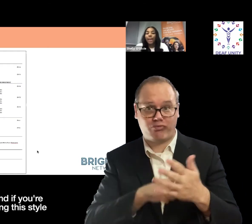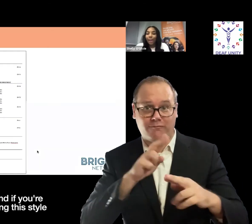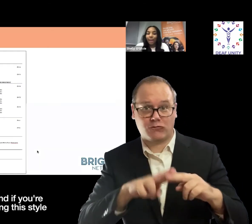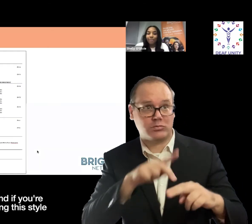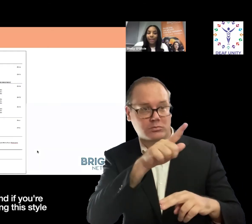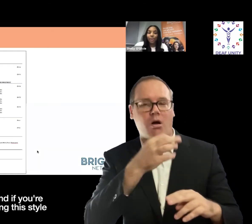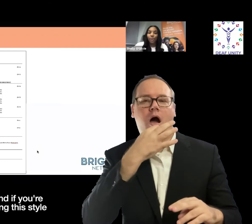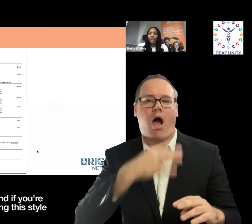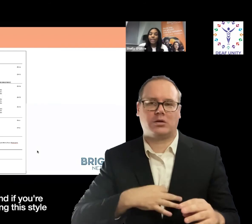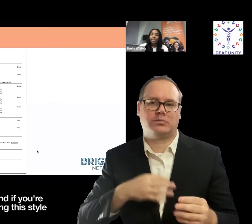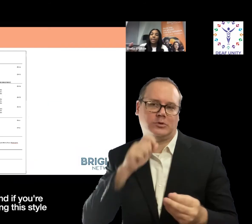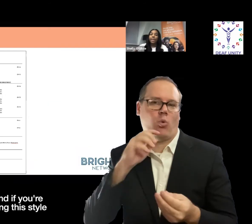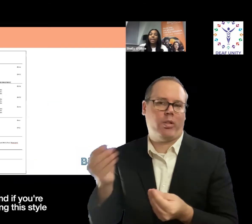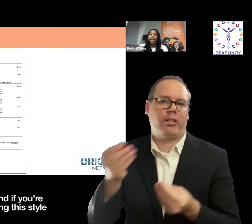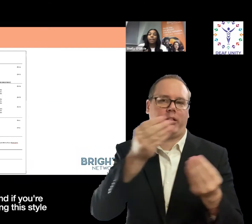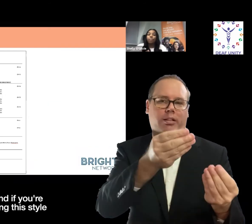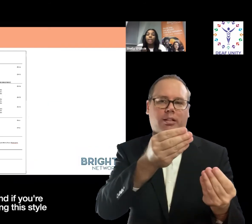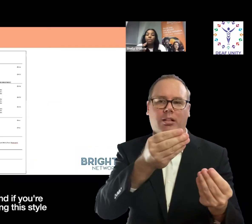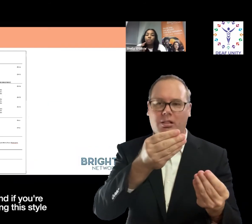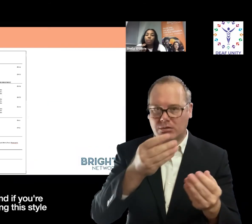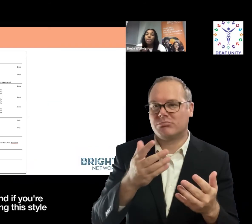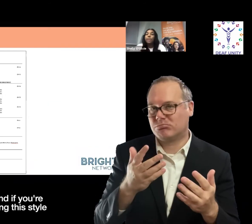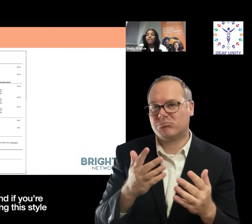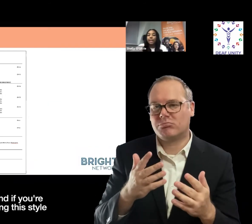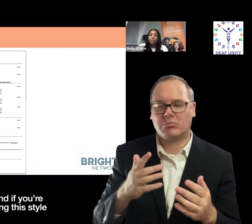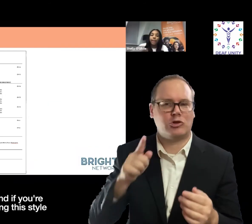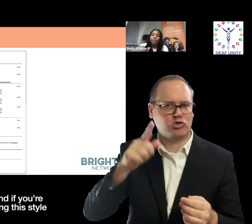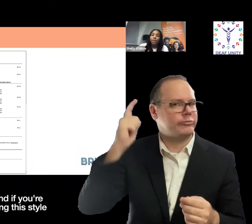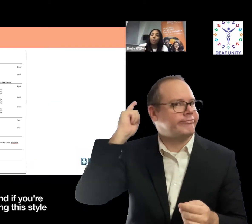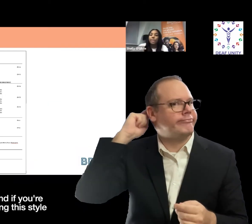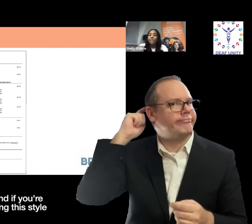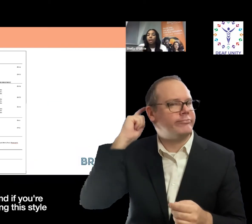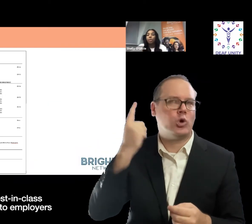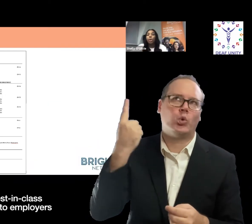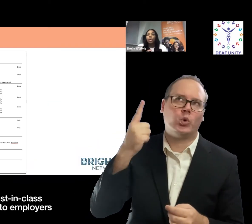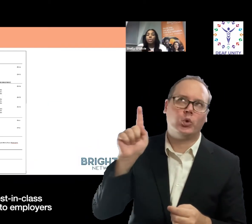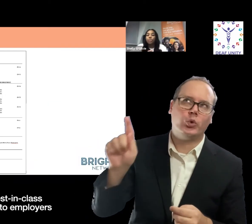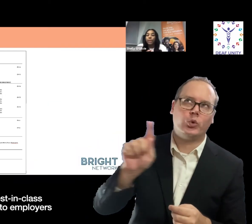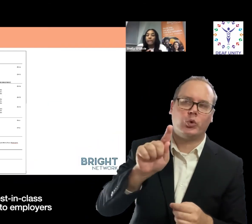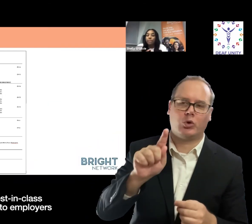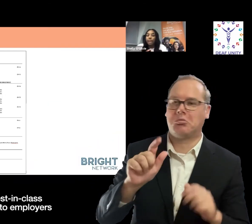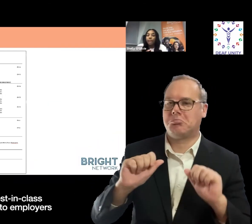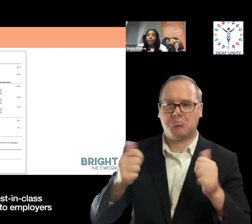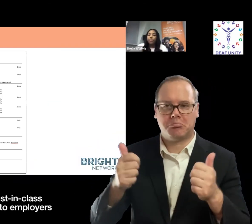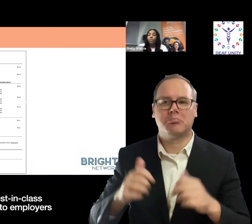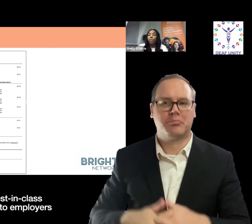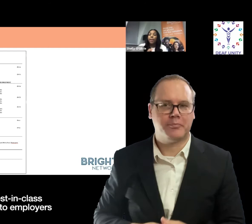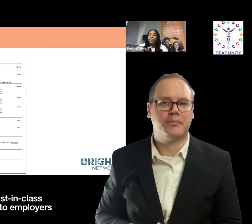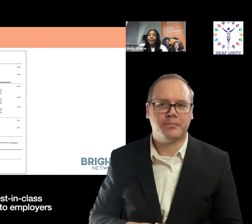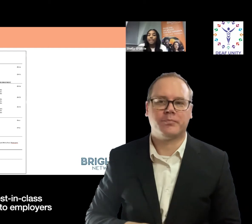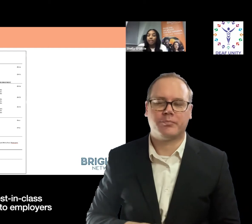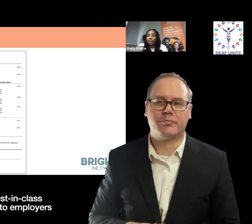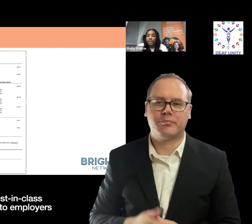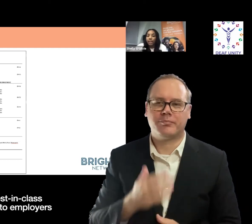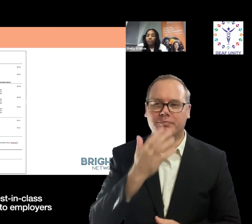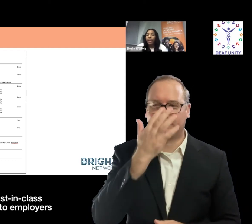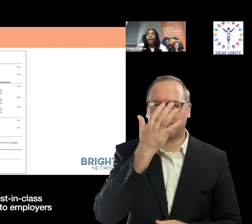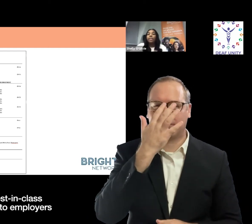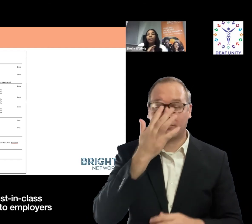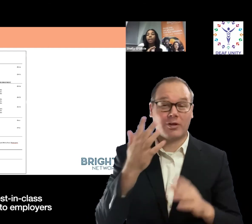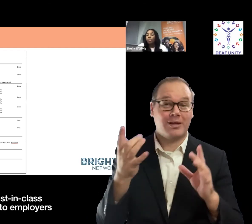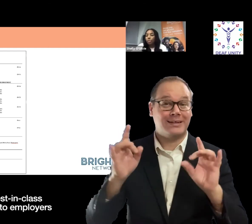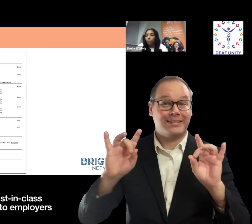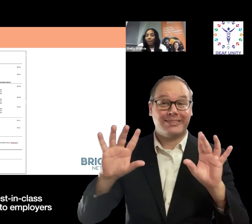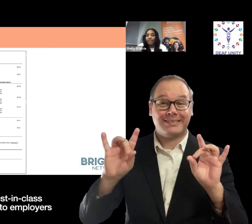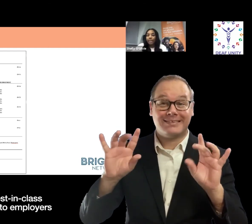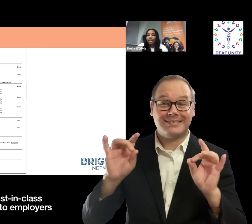So there you have it, your CV. And if you're following this template and following this style, you should really be left with a best-in-class CV